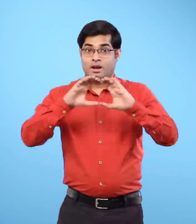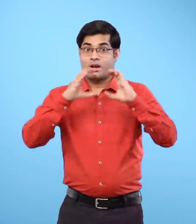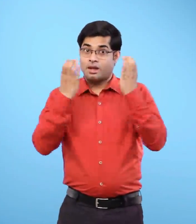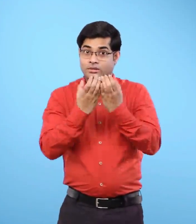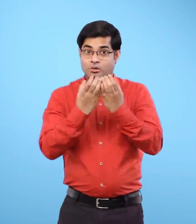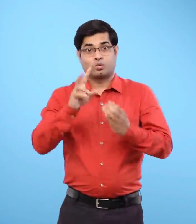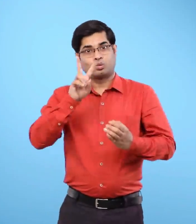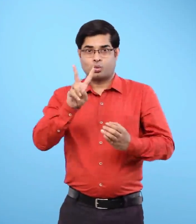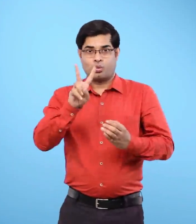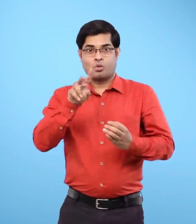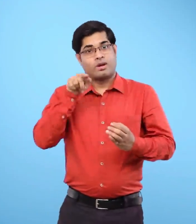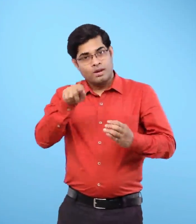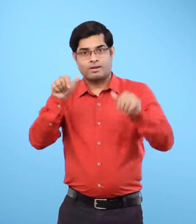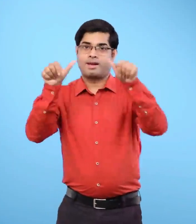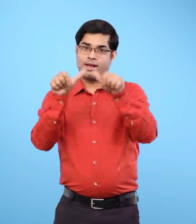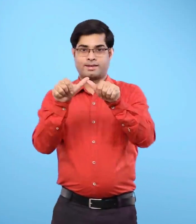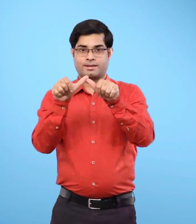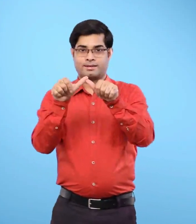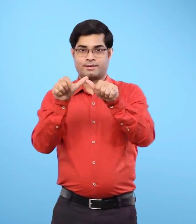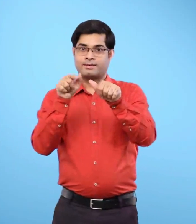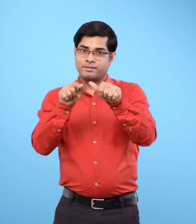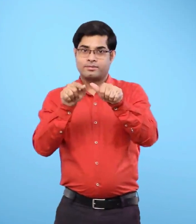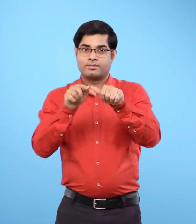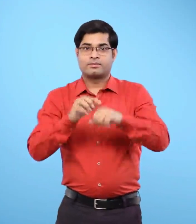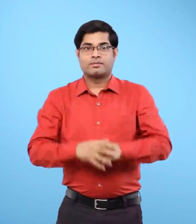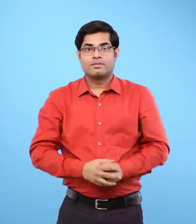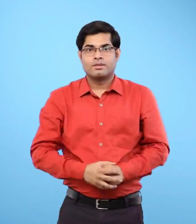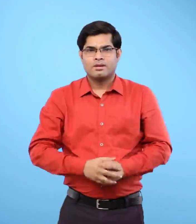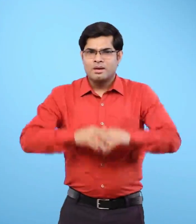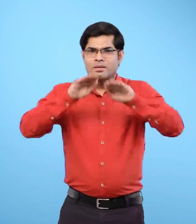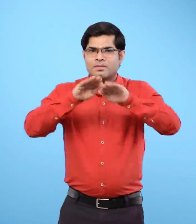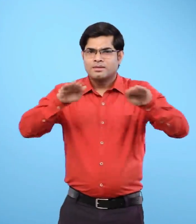Some children of class 2A love to play teacher, teacher.